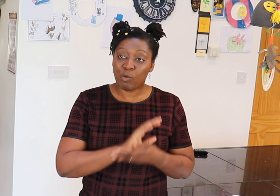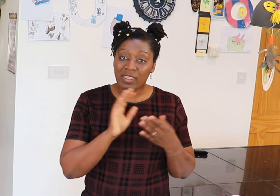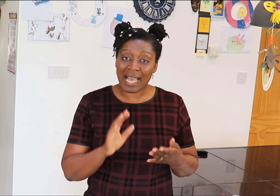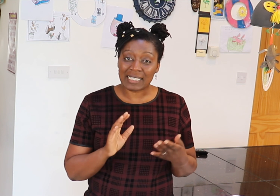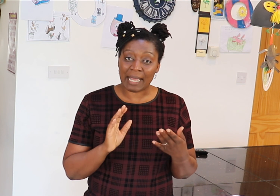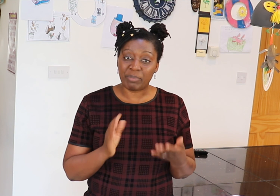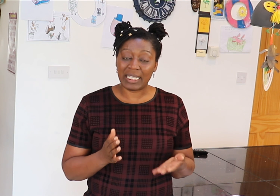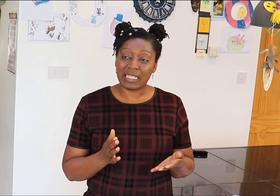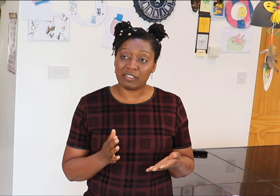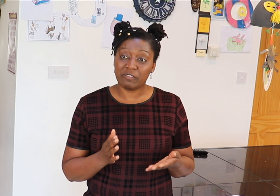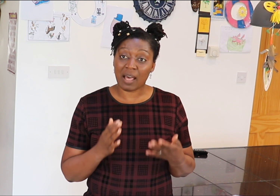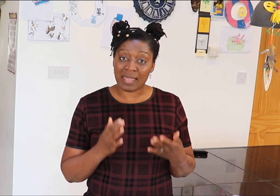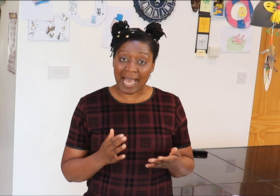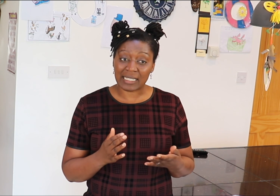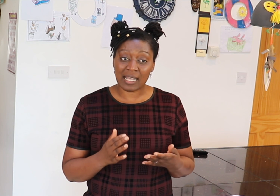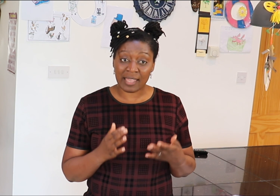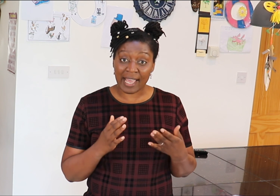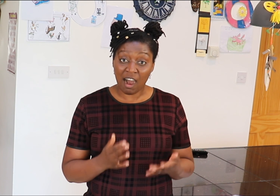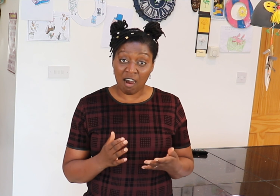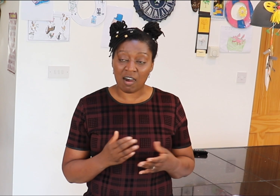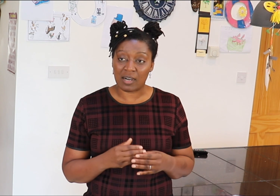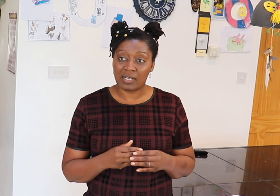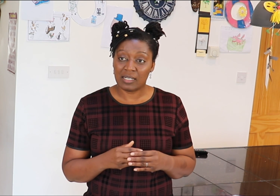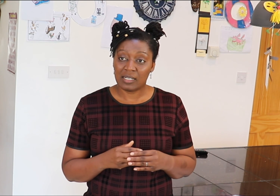with that, I believe that there are